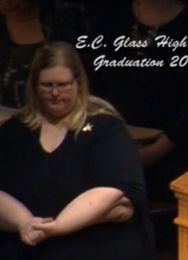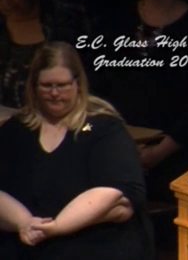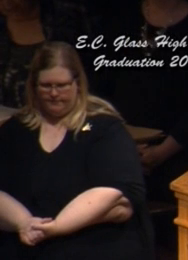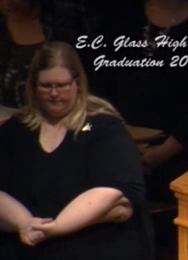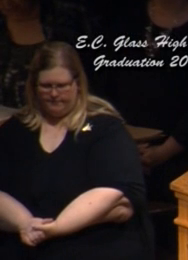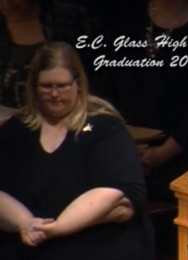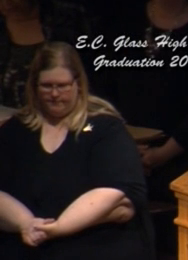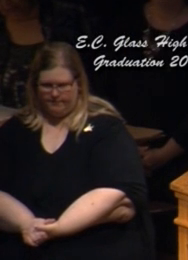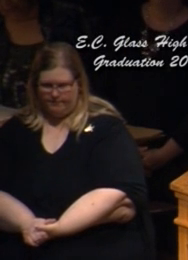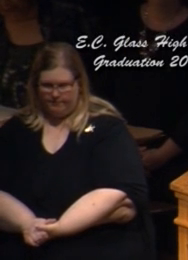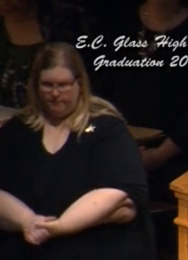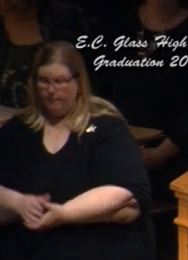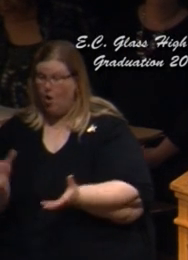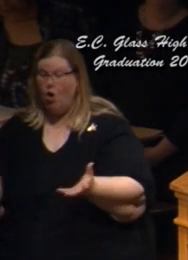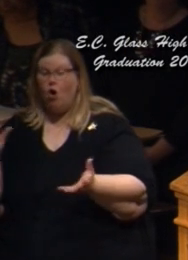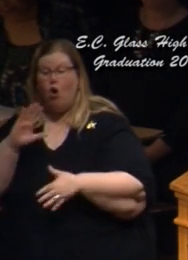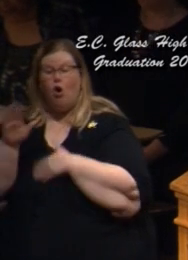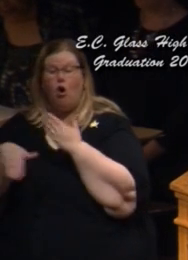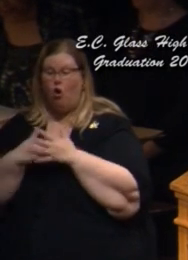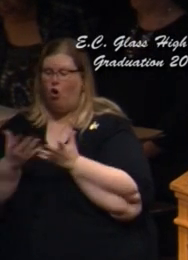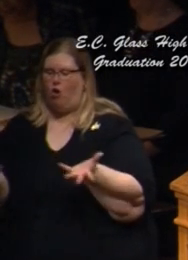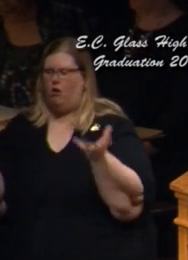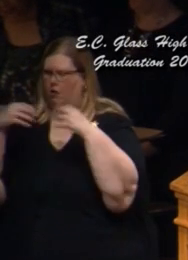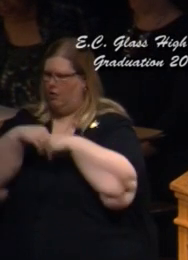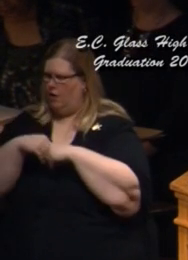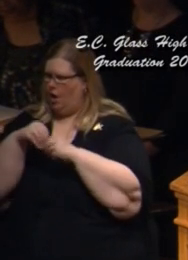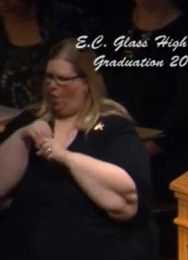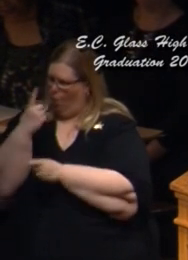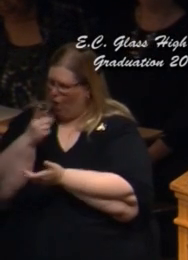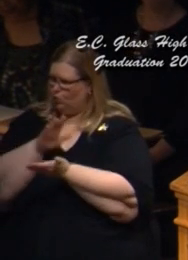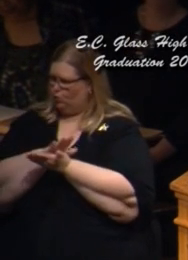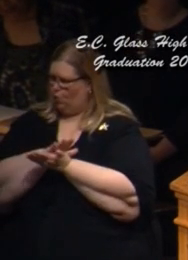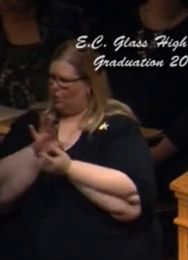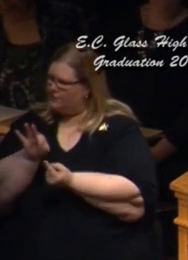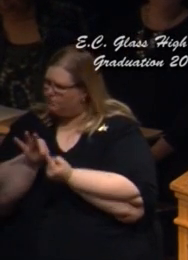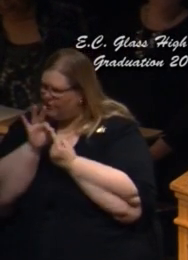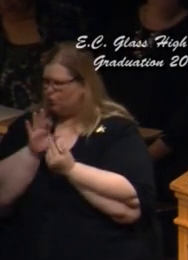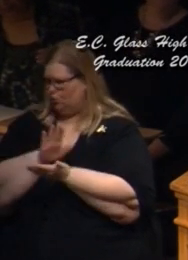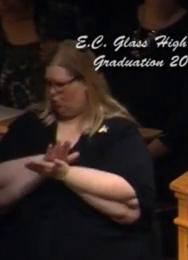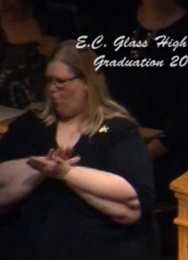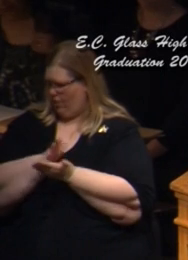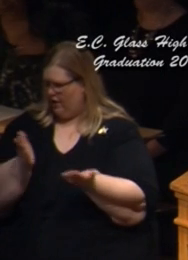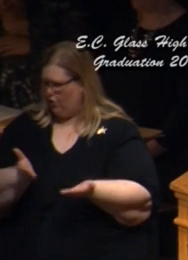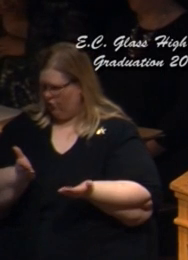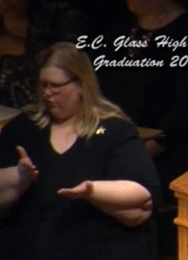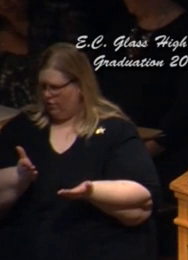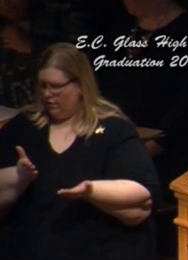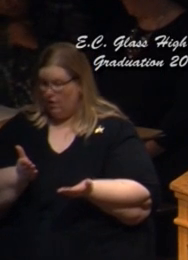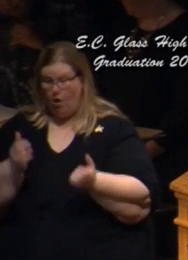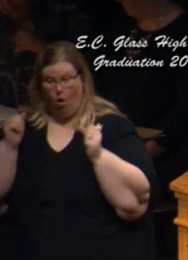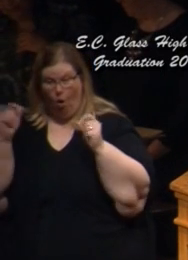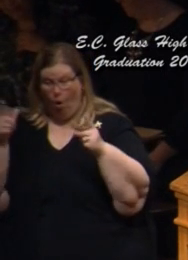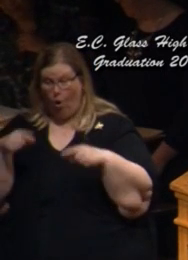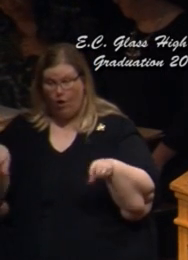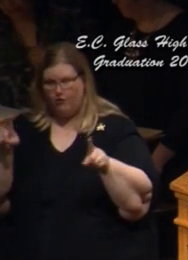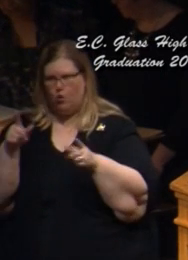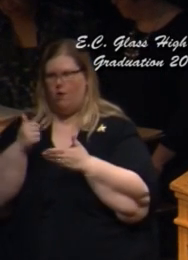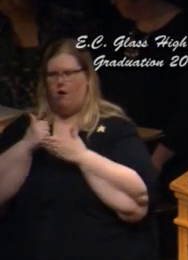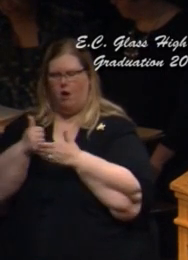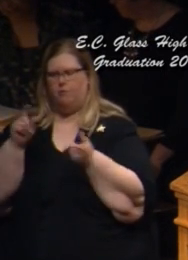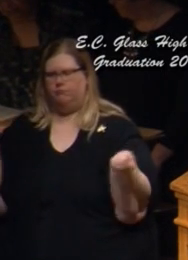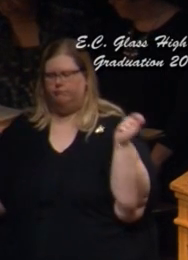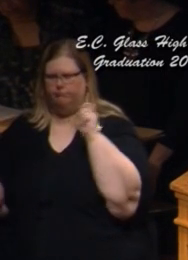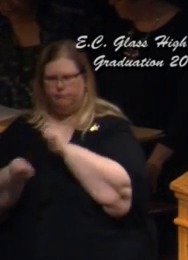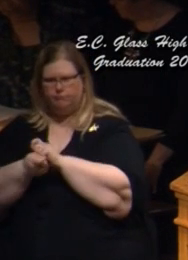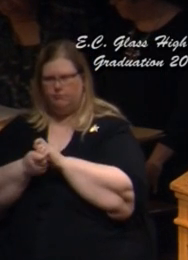All of this comes together to make this school so unique and so special. All of you have helped